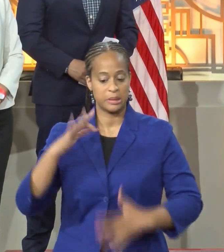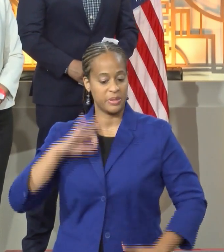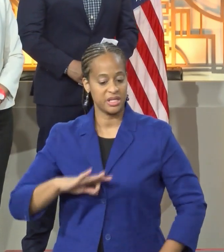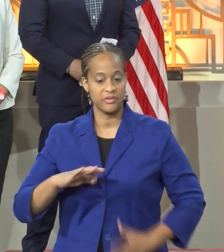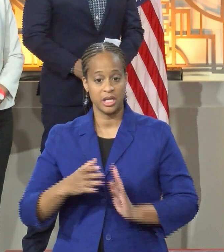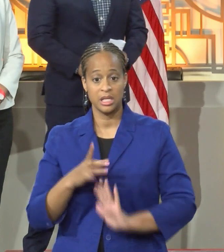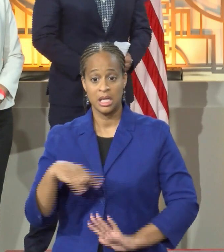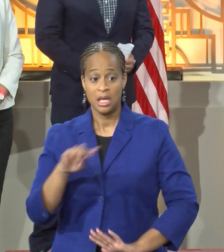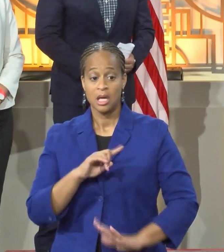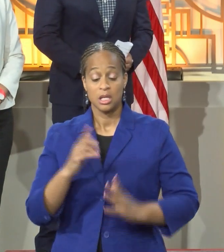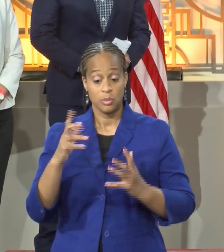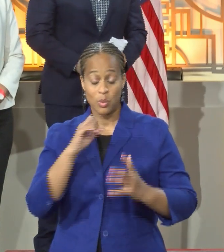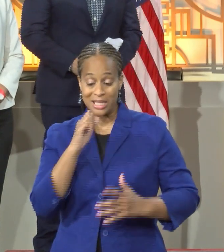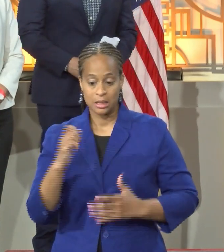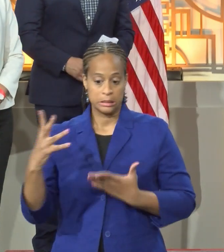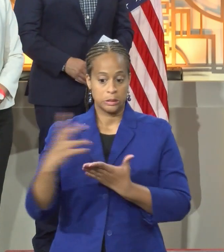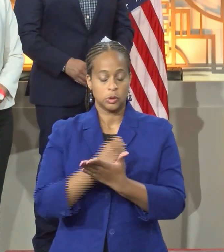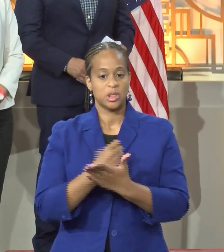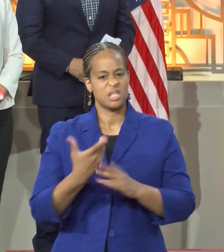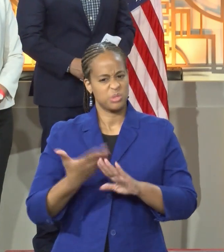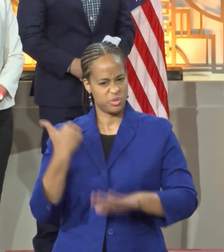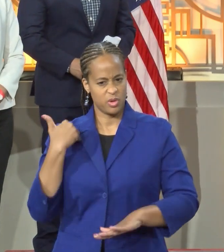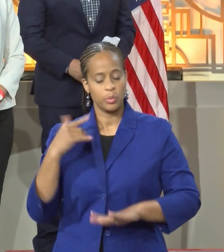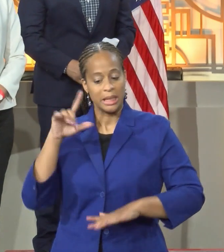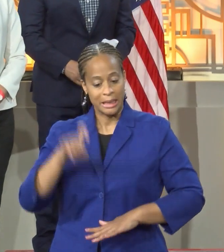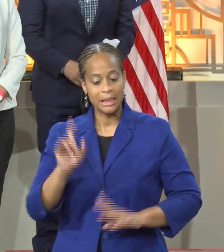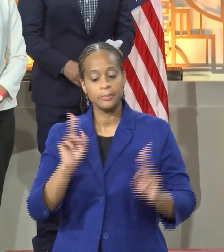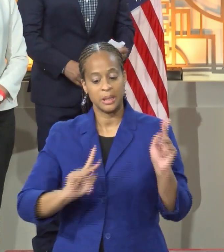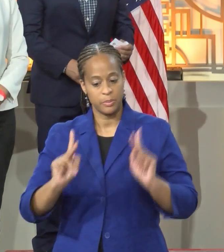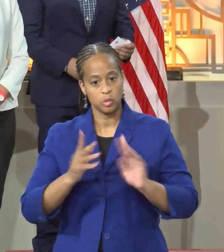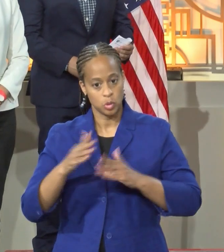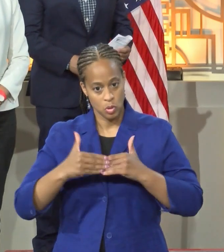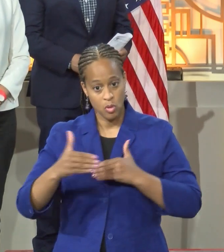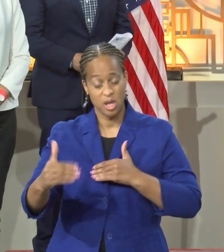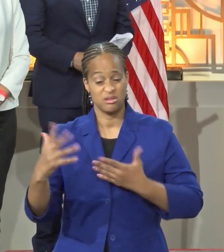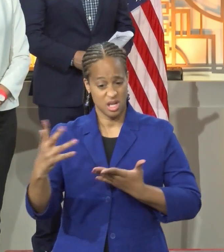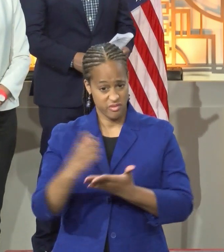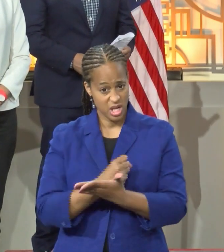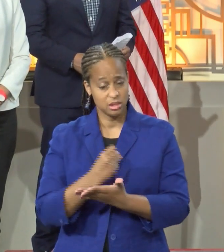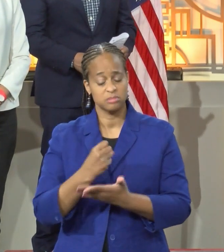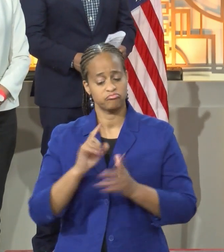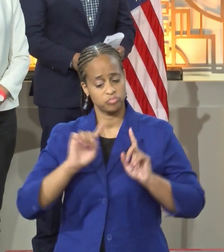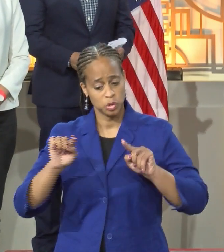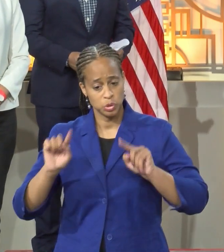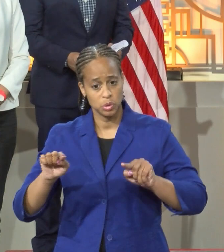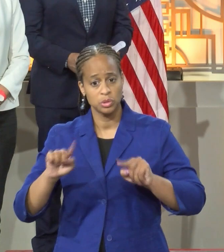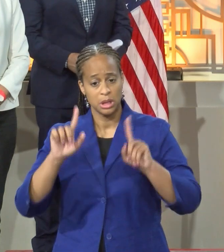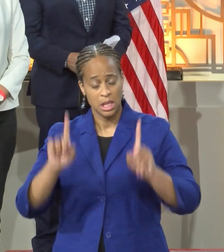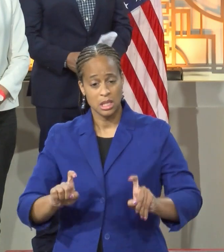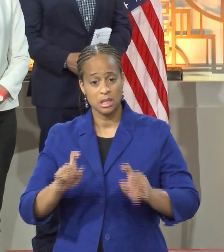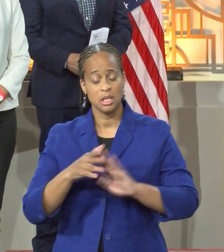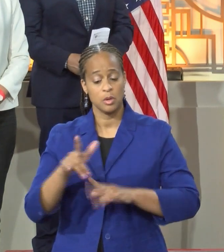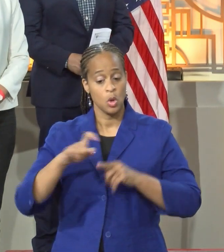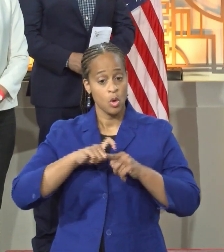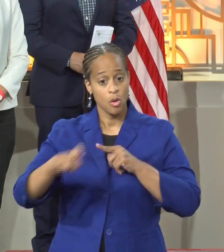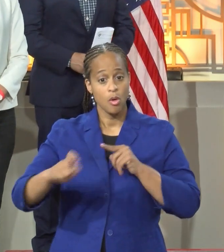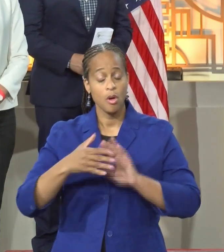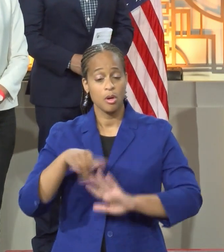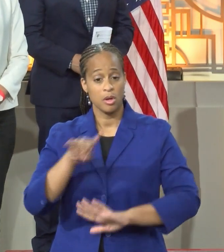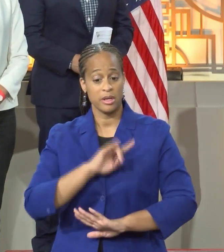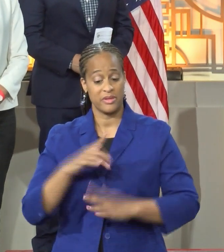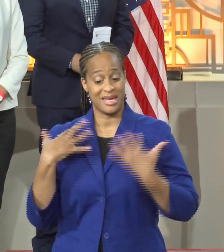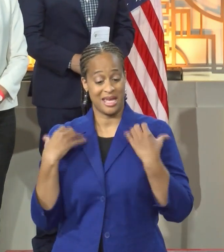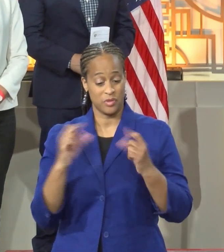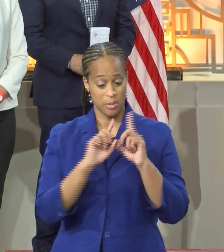being capitalized on as much as it was, and we really need folks to go ahead and take advantage of that. So call the health department, and we will get you